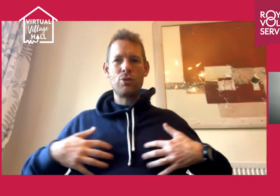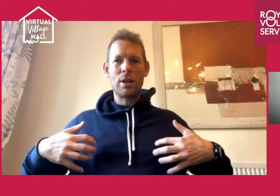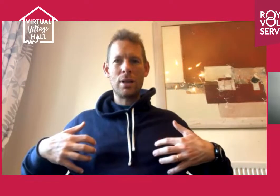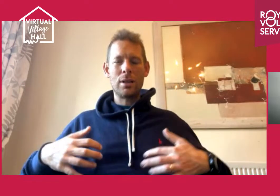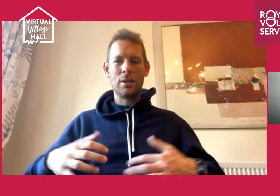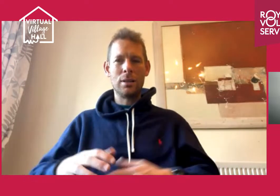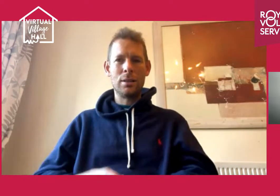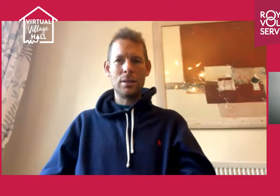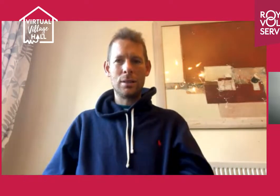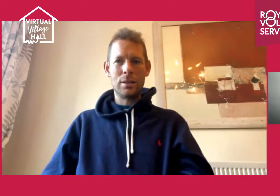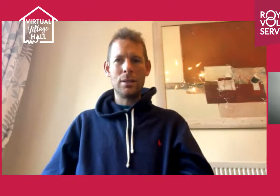And zebra.